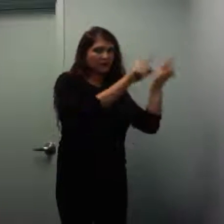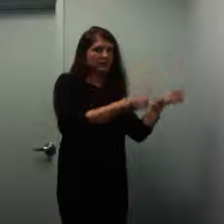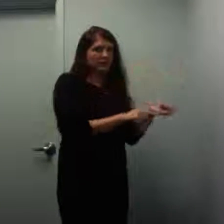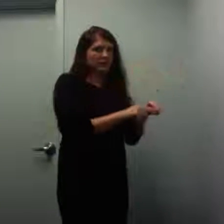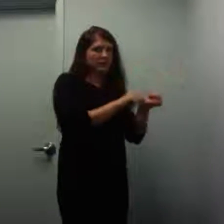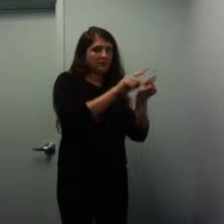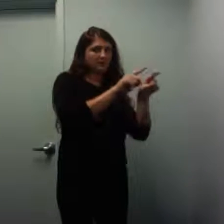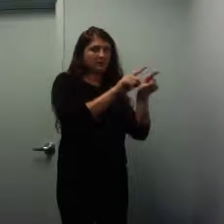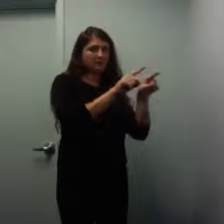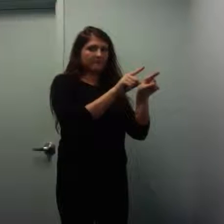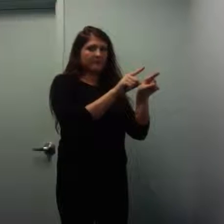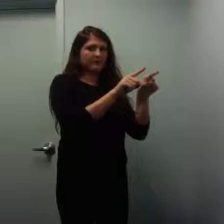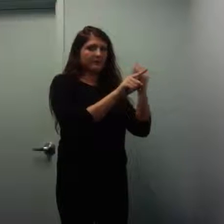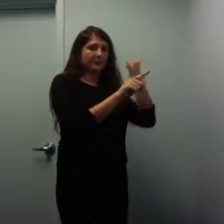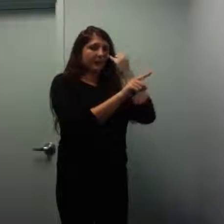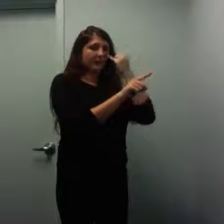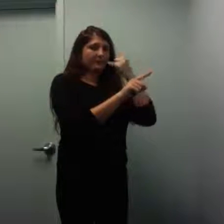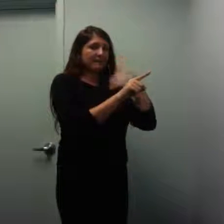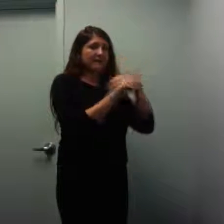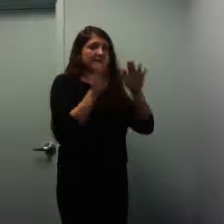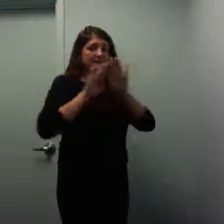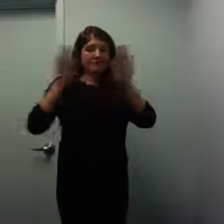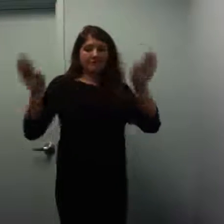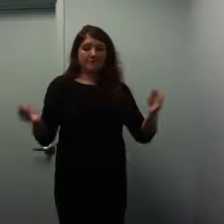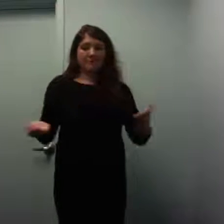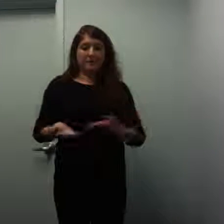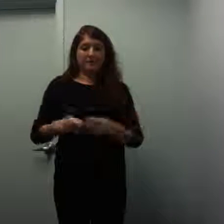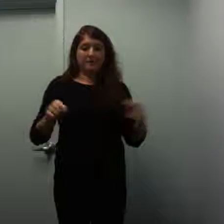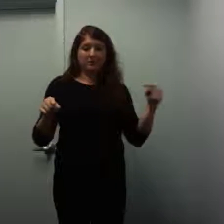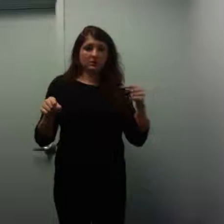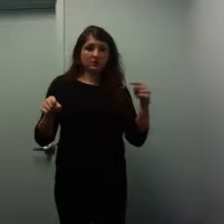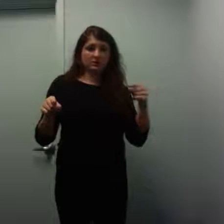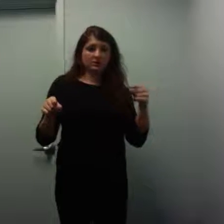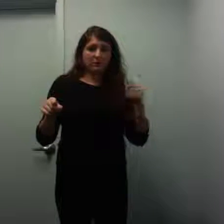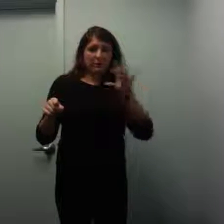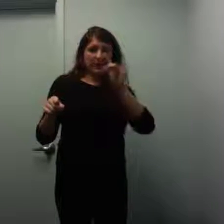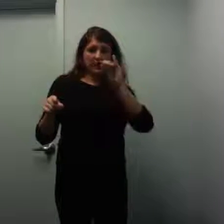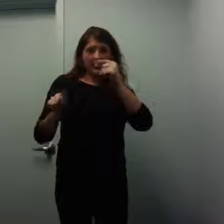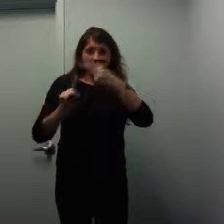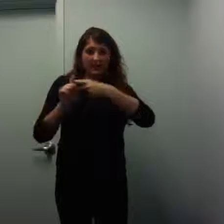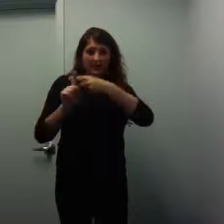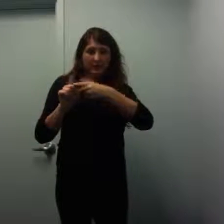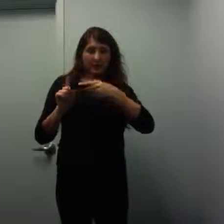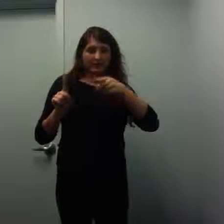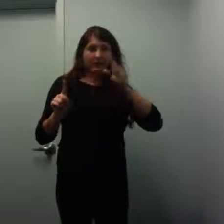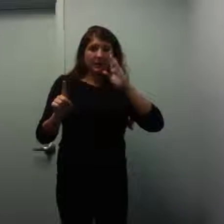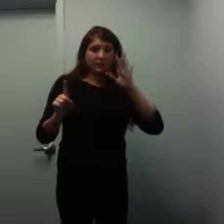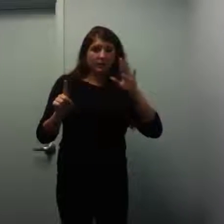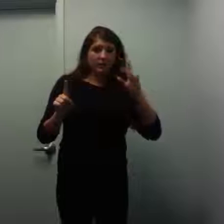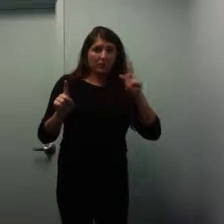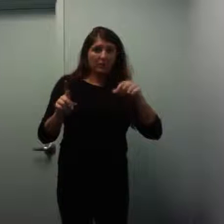it says that if I have this box of air at 80 degrees, it will hold